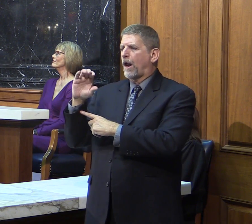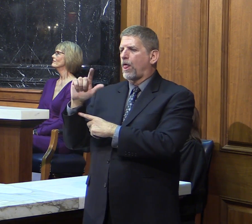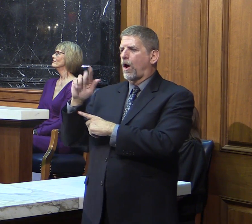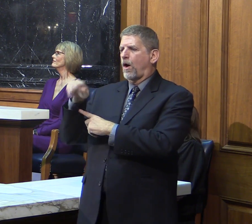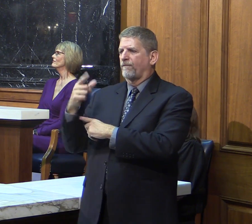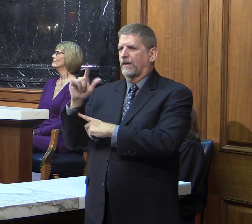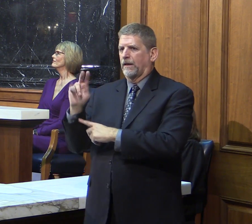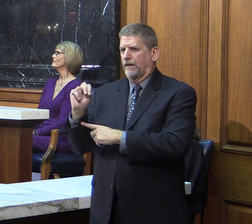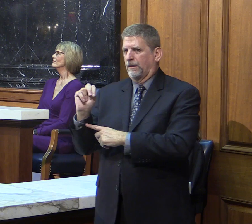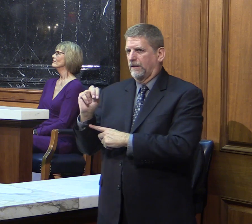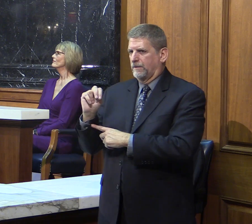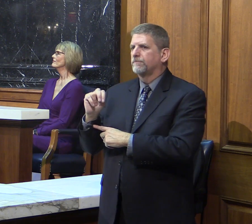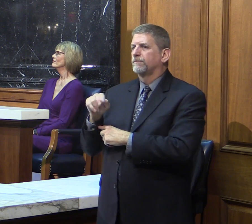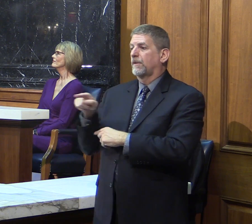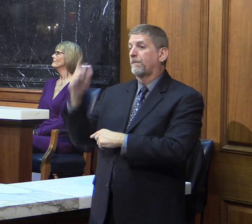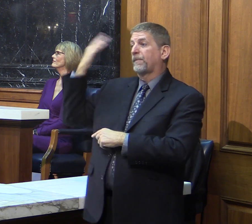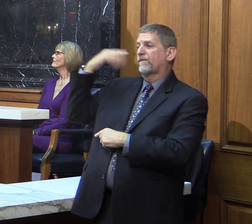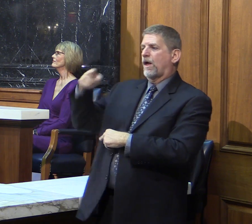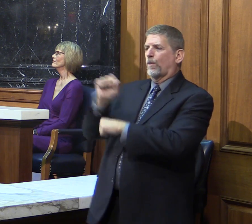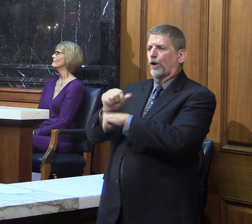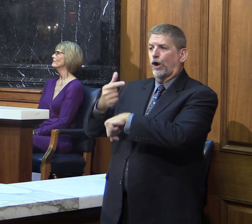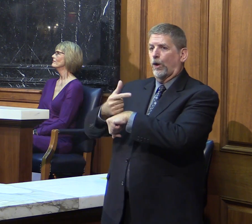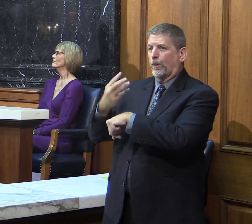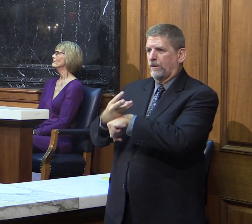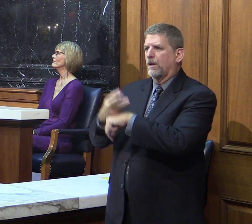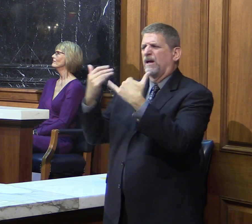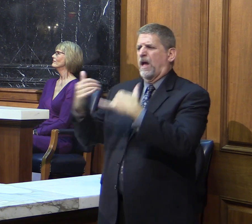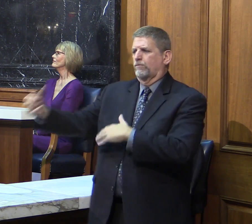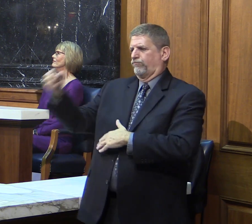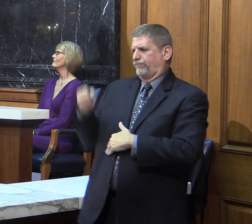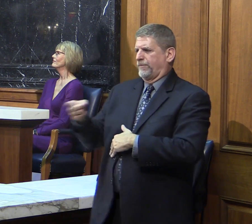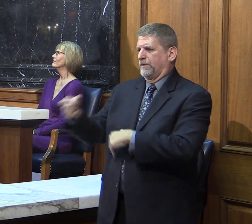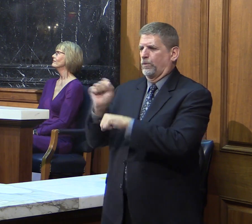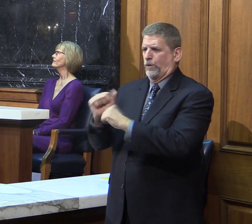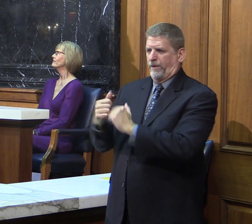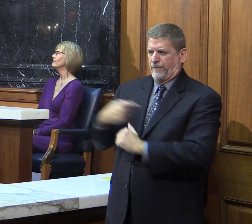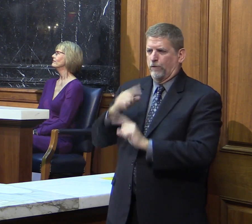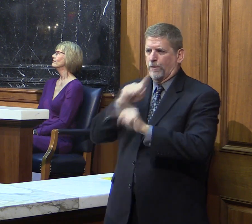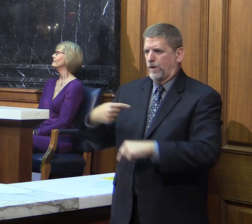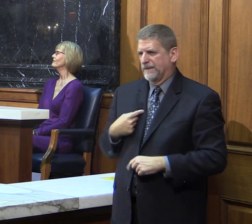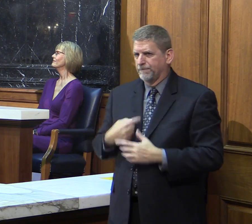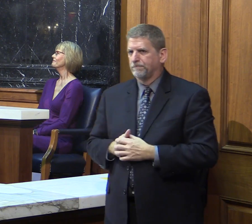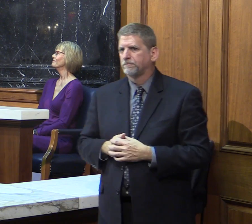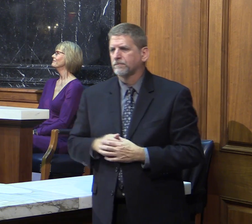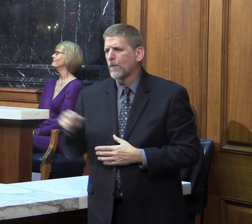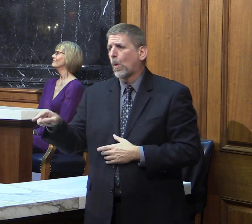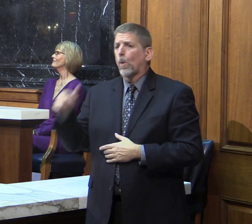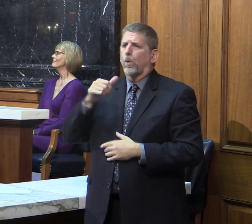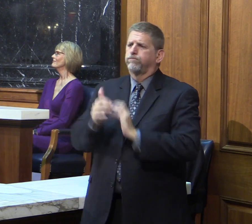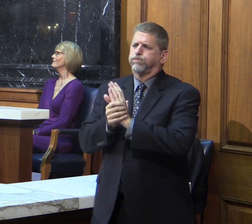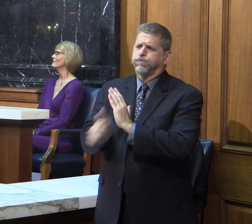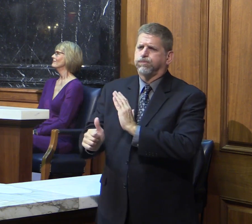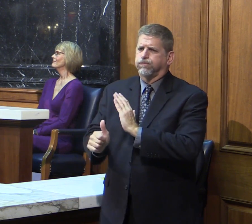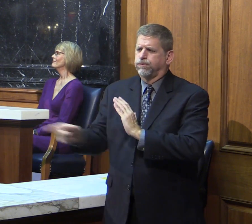to join our team. I can't think of anyone who has a better mix of skills and experience to fill